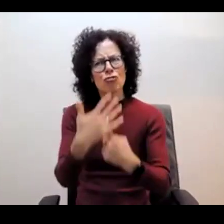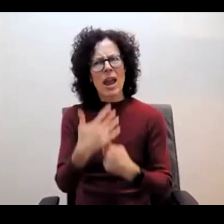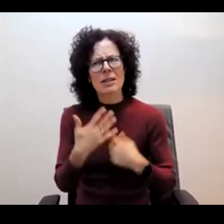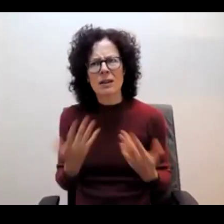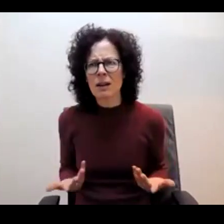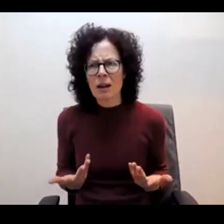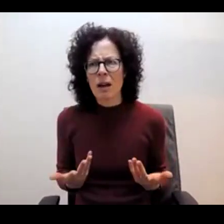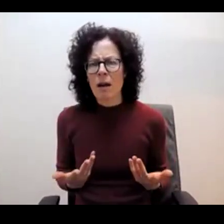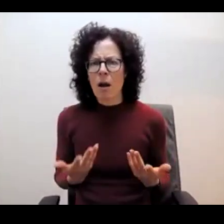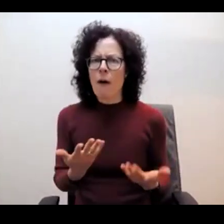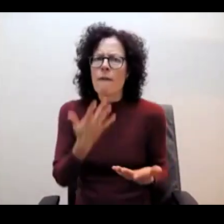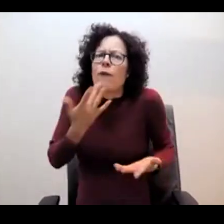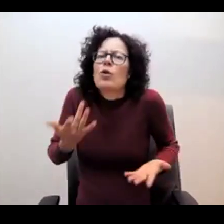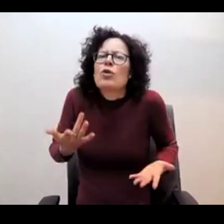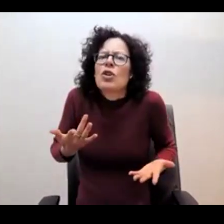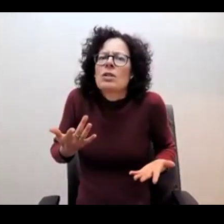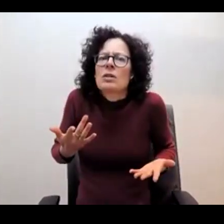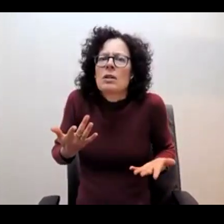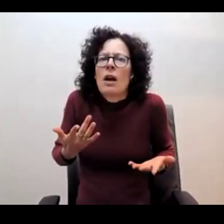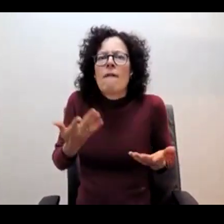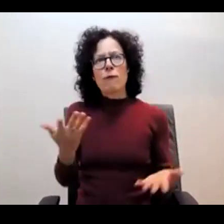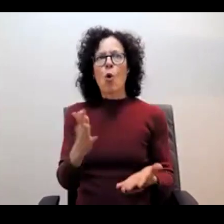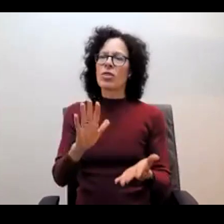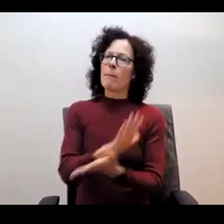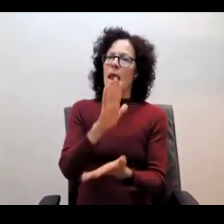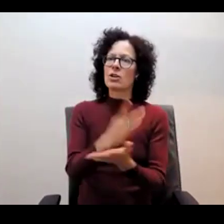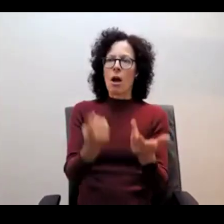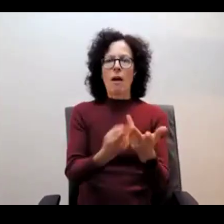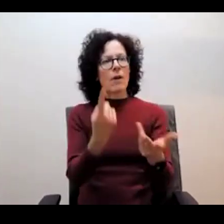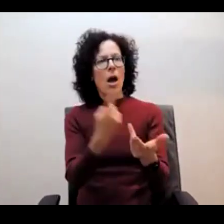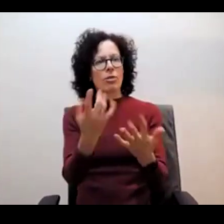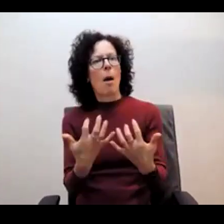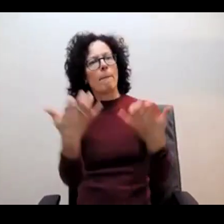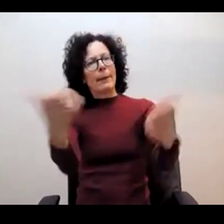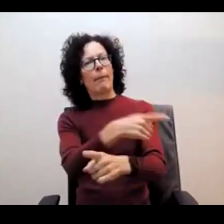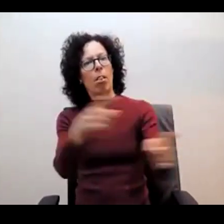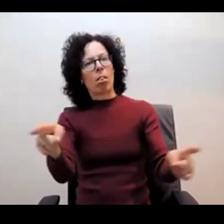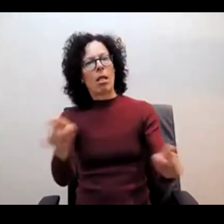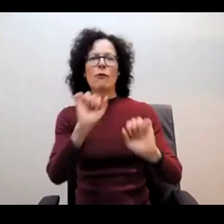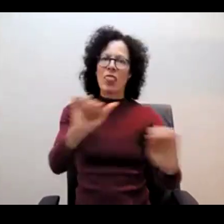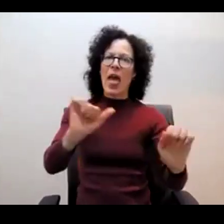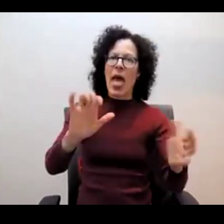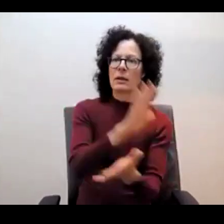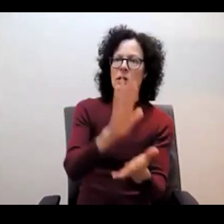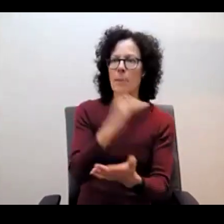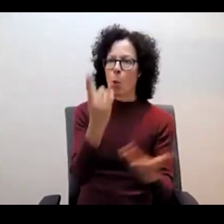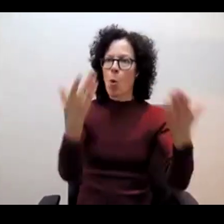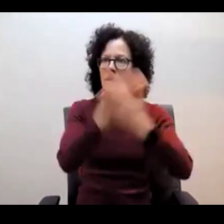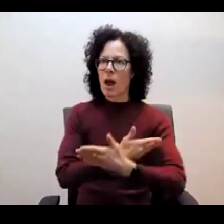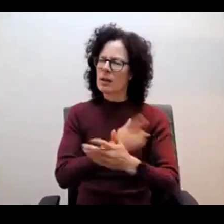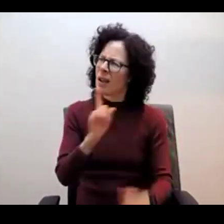sheer pleasure of others for a night out. And what I really wanted to do is to connect with